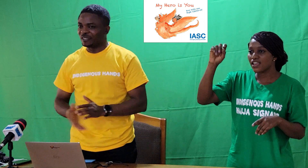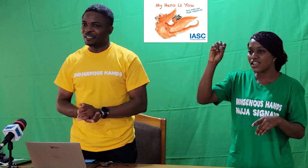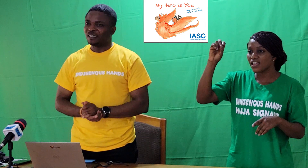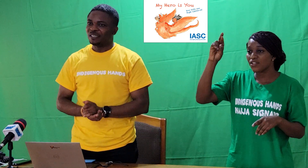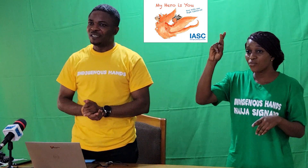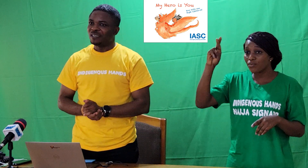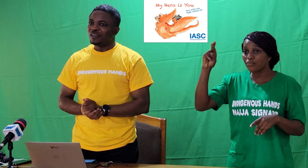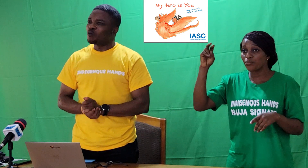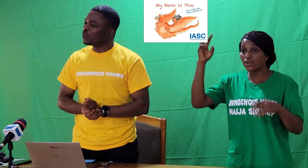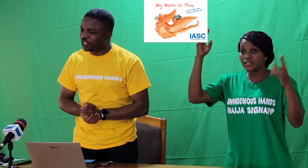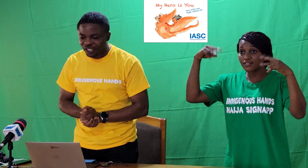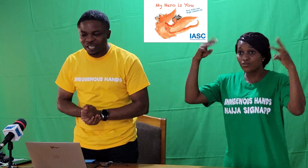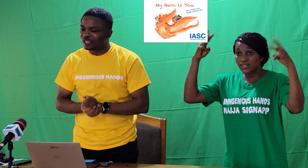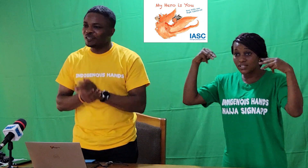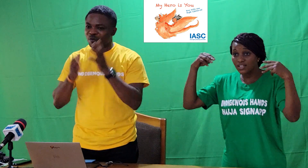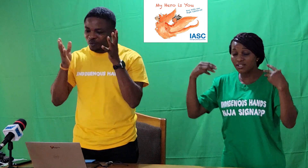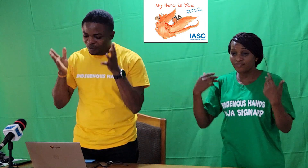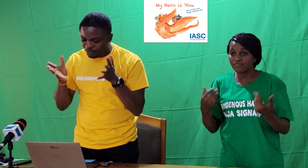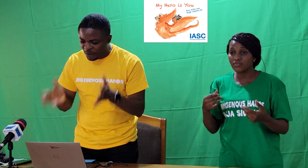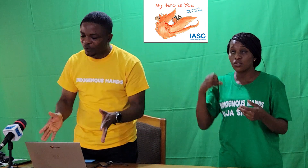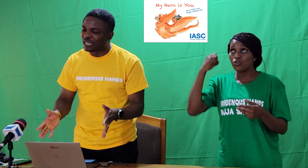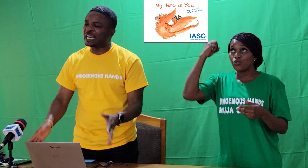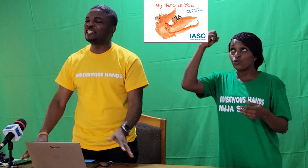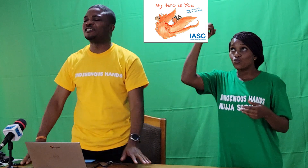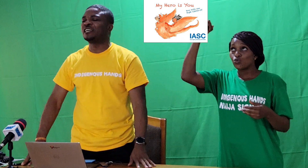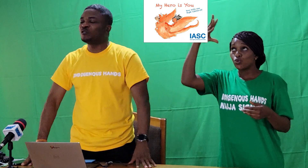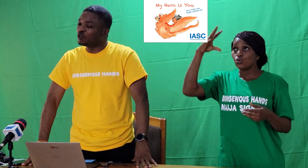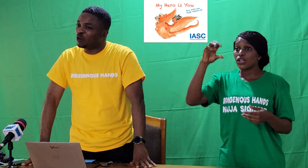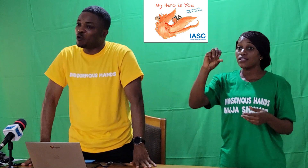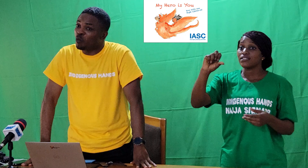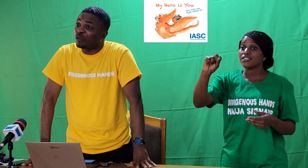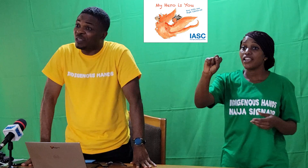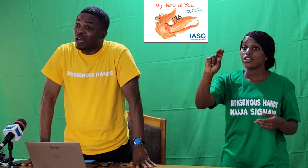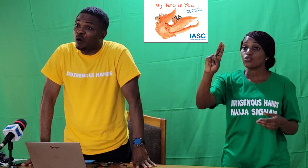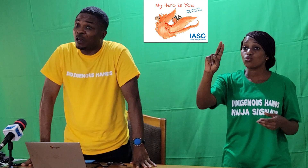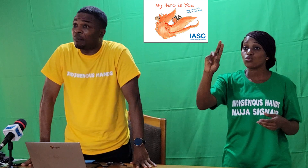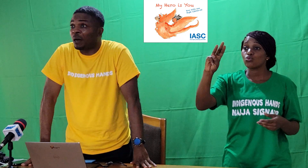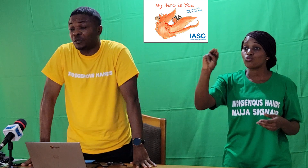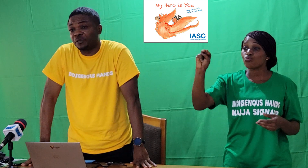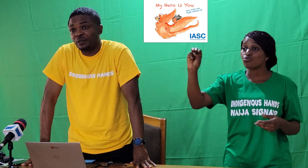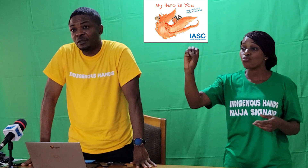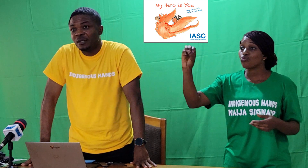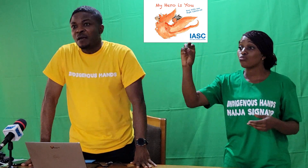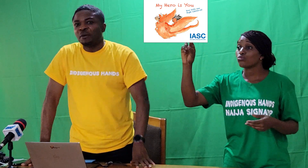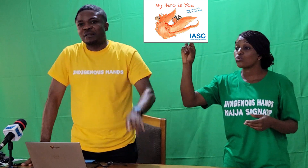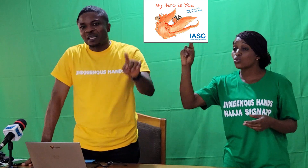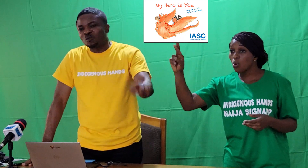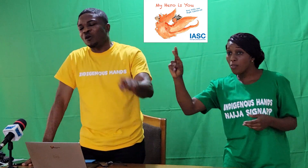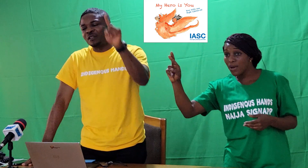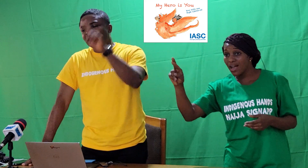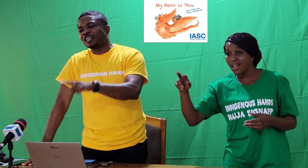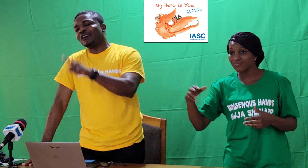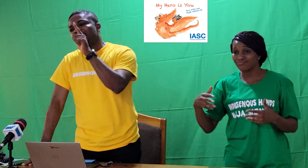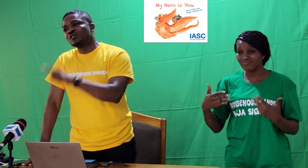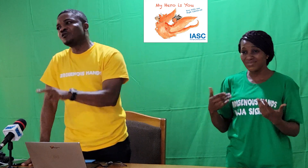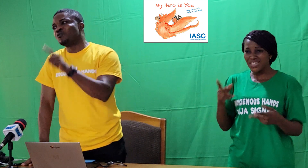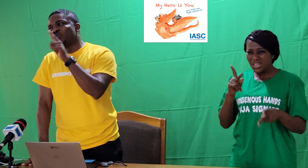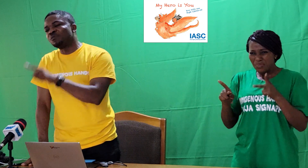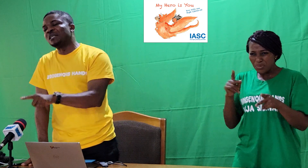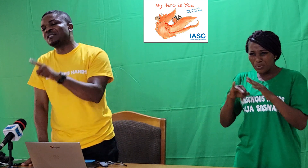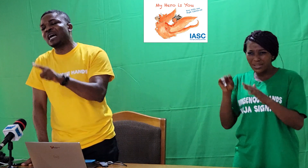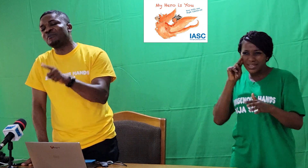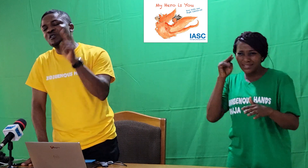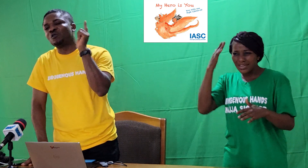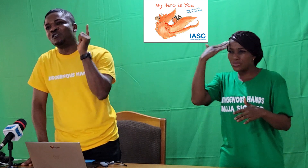summer, which the people in Nigeria do not know what they are all about. But that's what the child